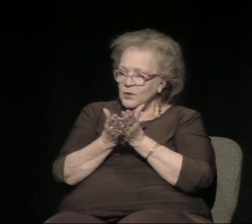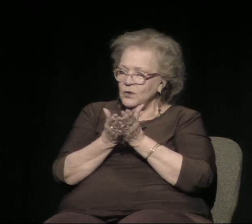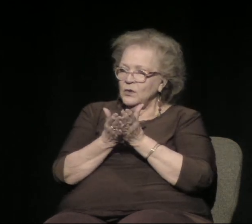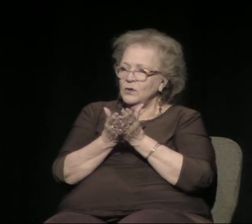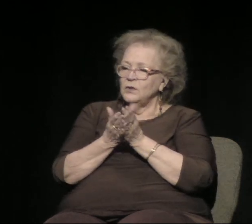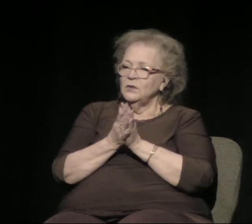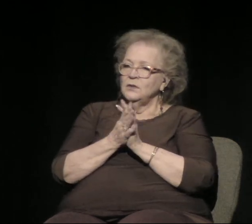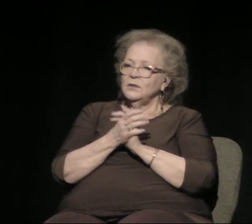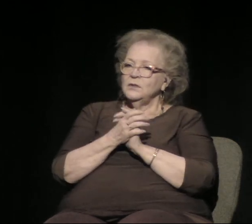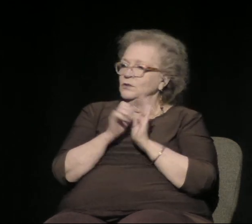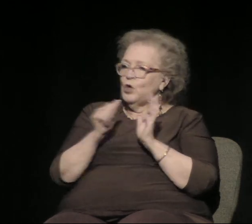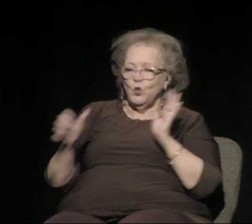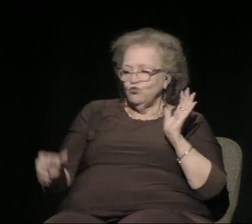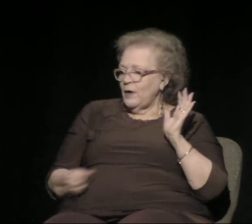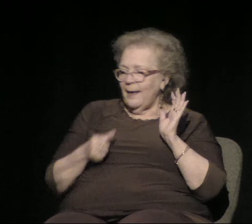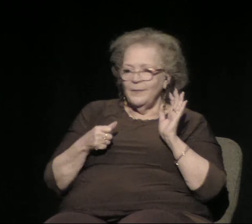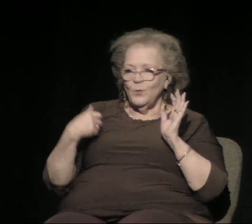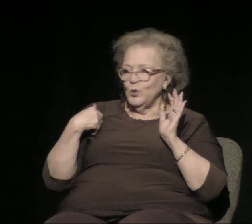Don't grab your purse.